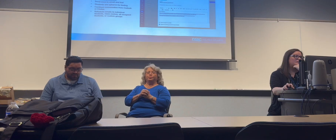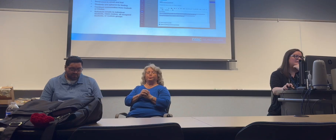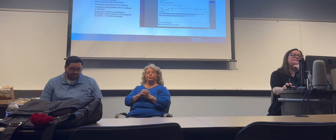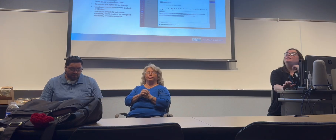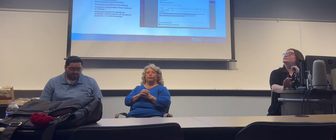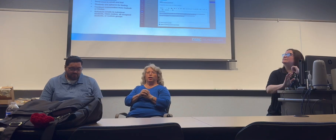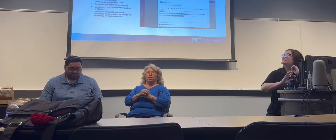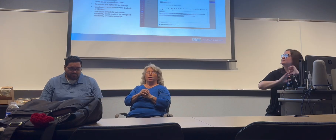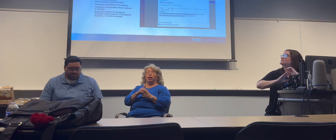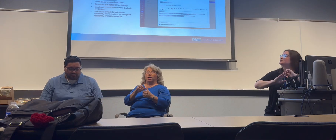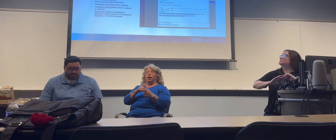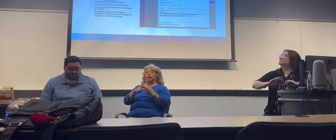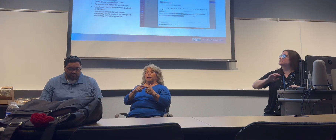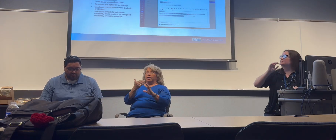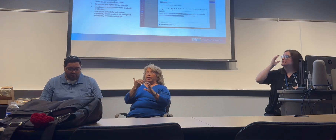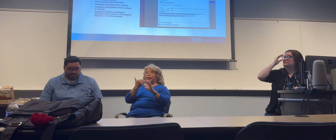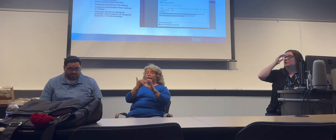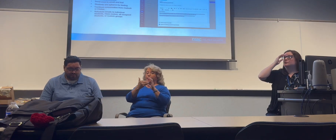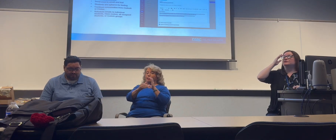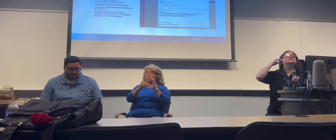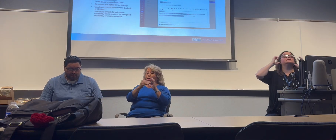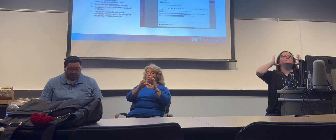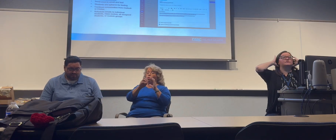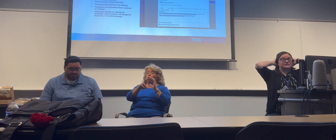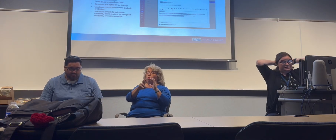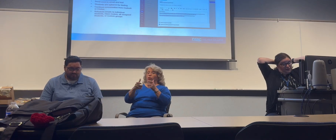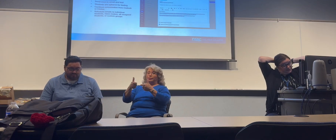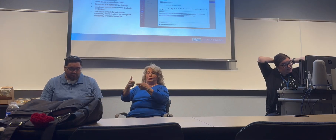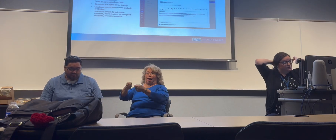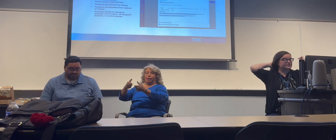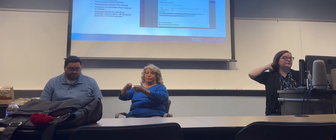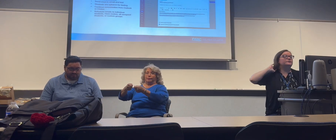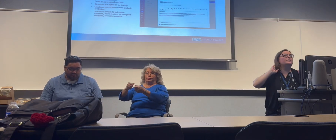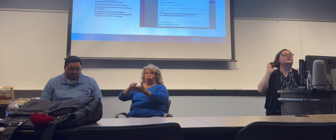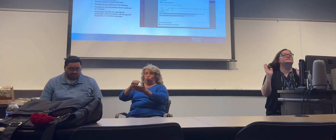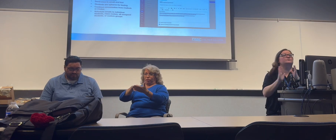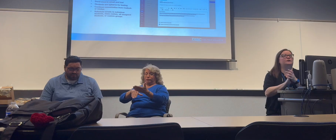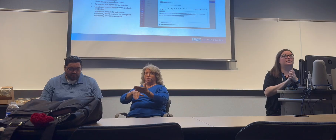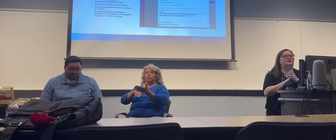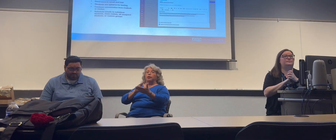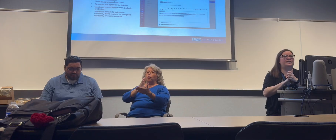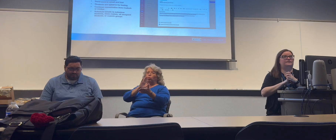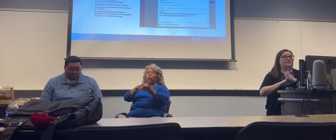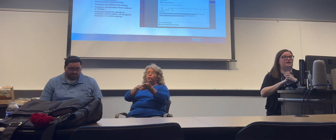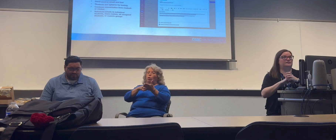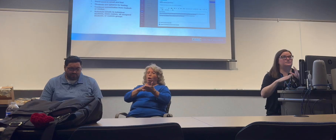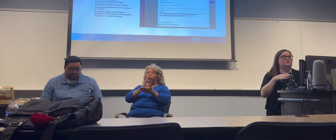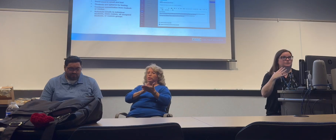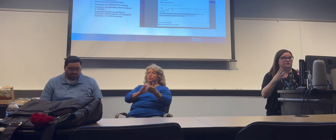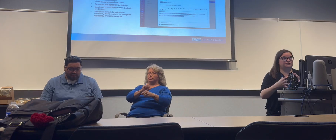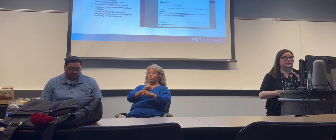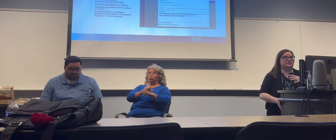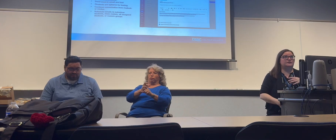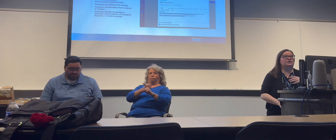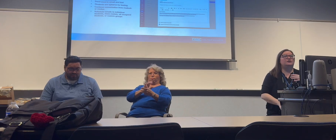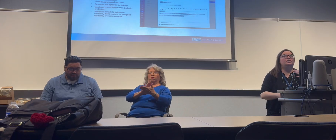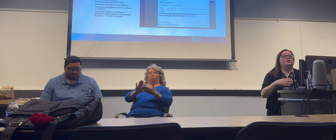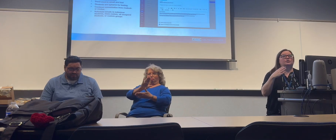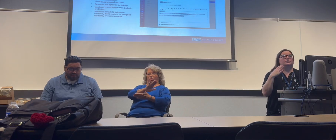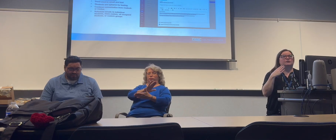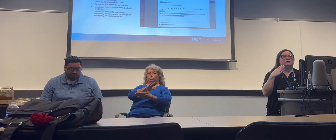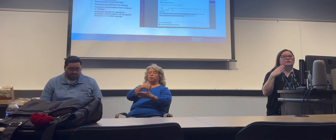And then email and texting students. So this also is gonna require some work on behalf of the college, which we're doing.